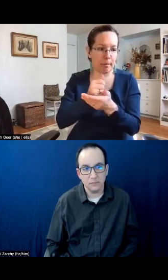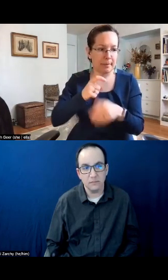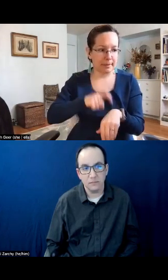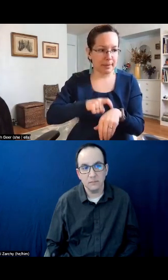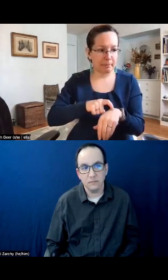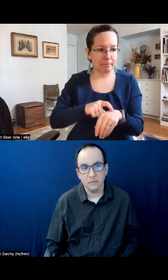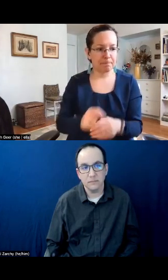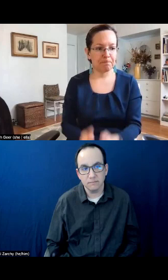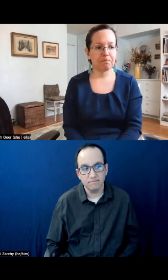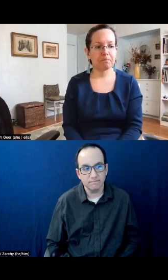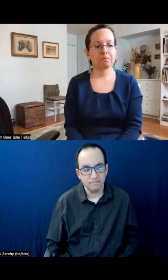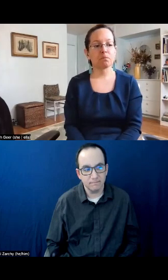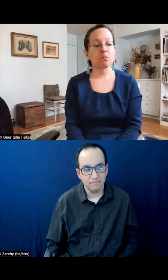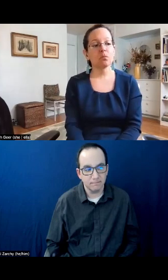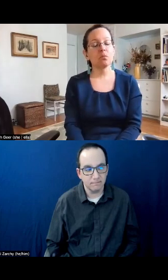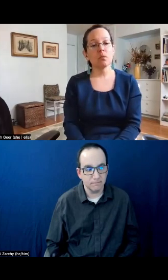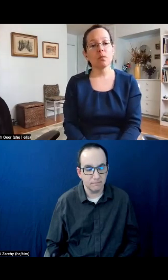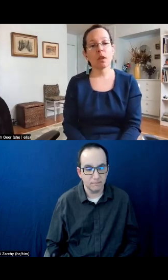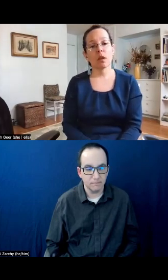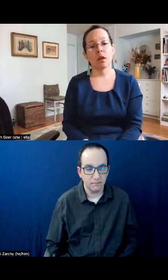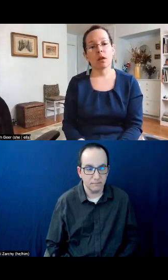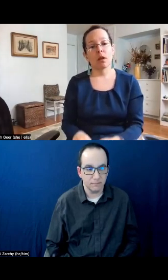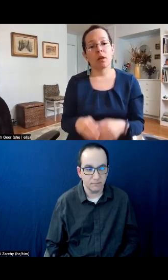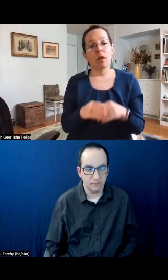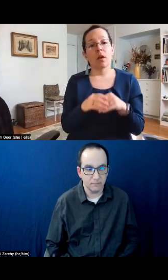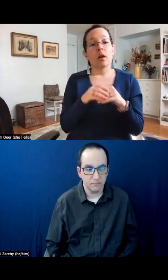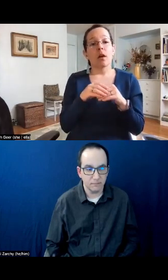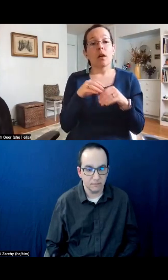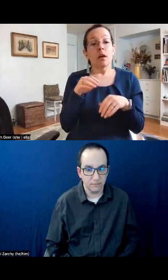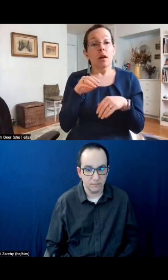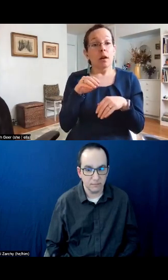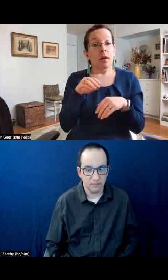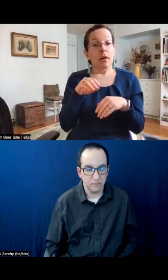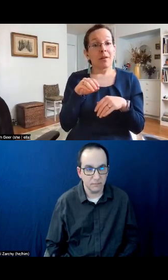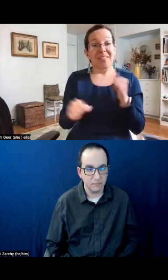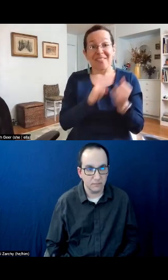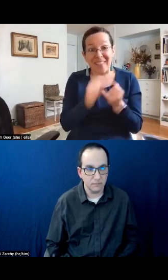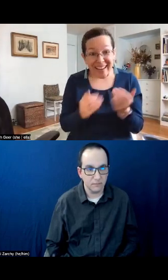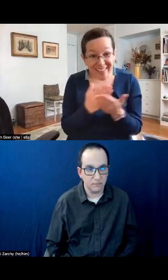and to get across our point. So this is something you really may need to spend some time on.